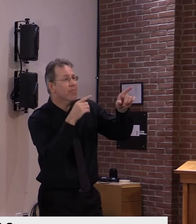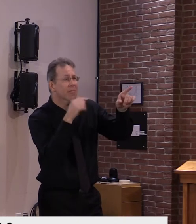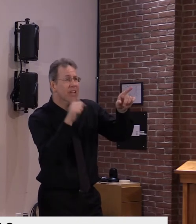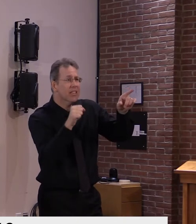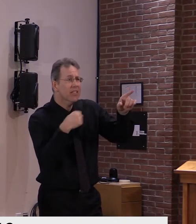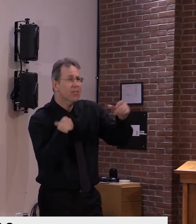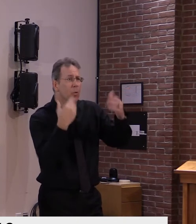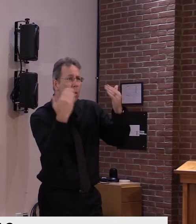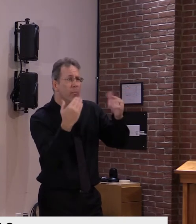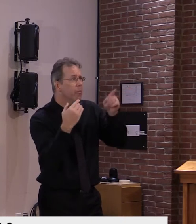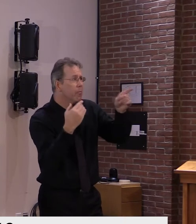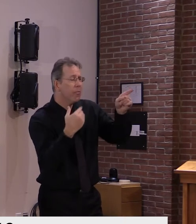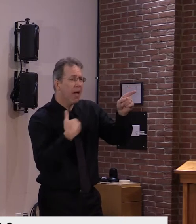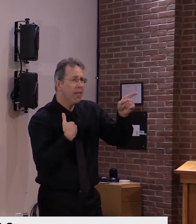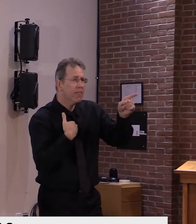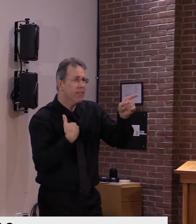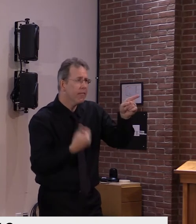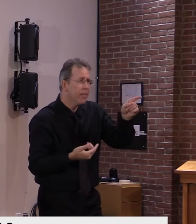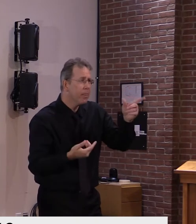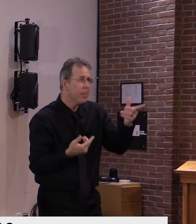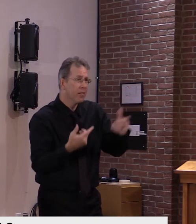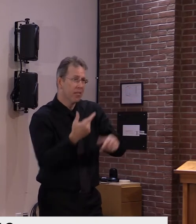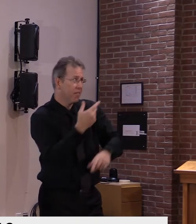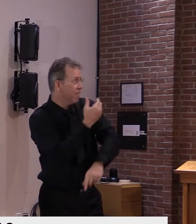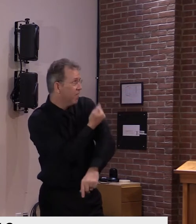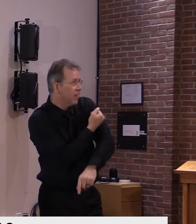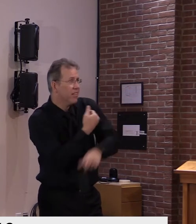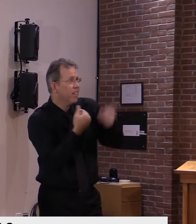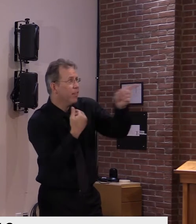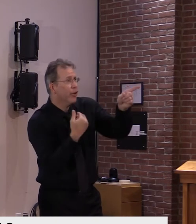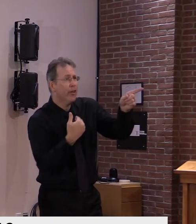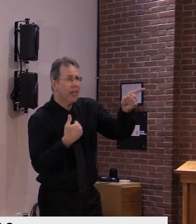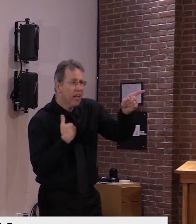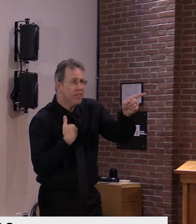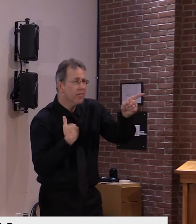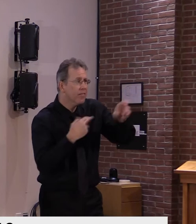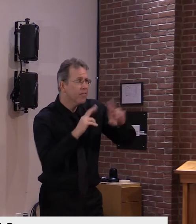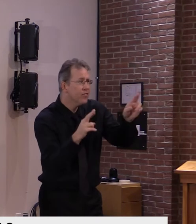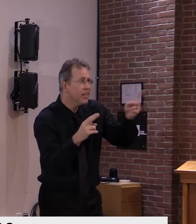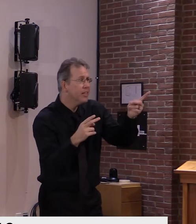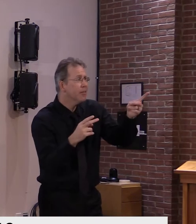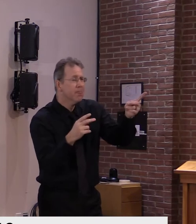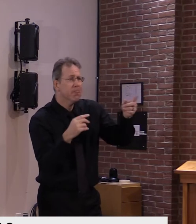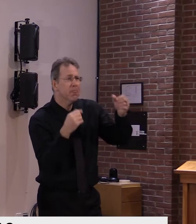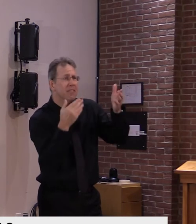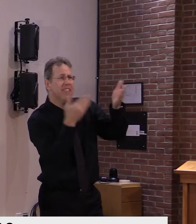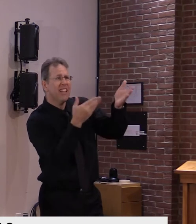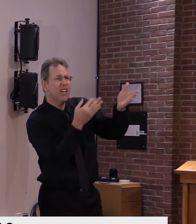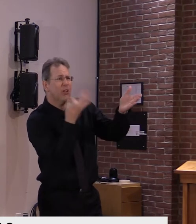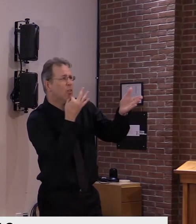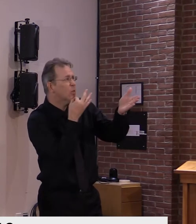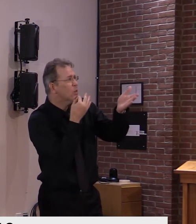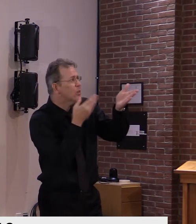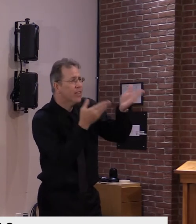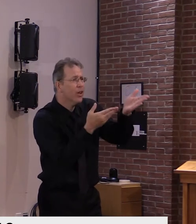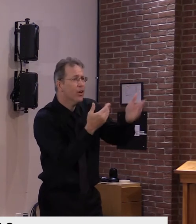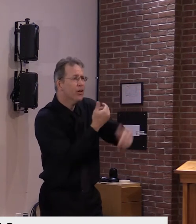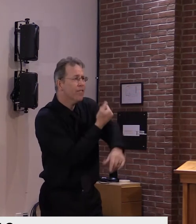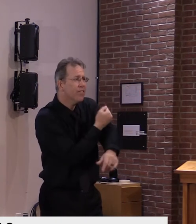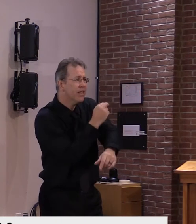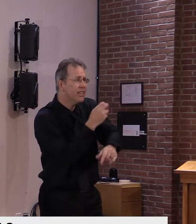with the vaccines that are coming into to full view, two so far, possibly a third, and there are a